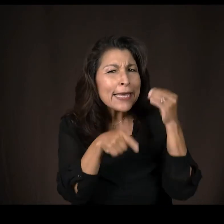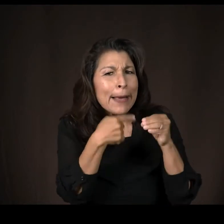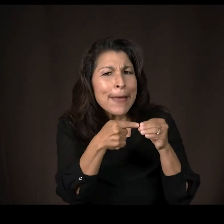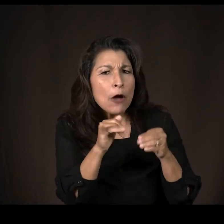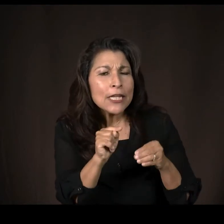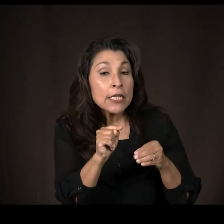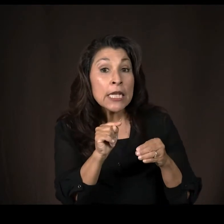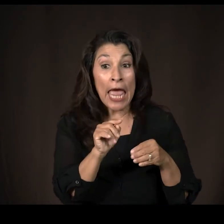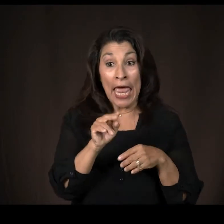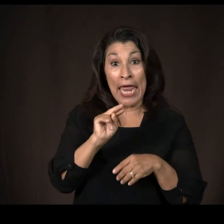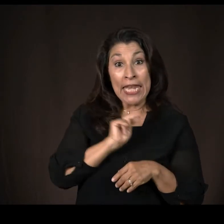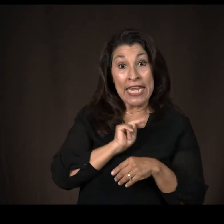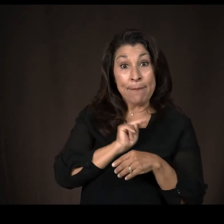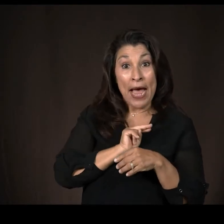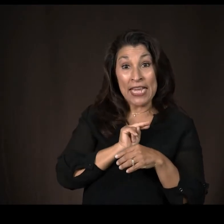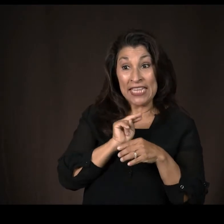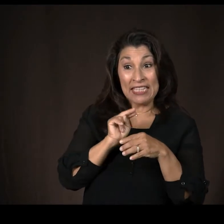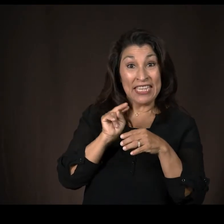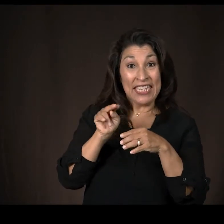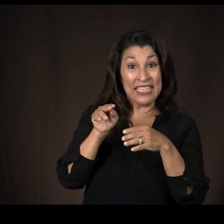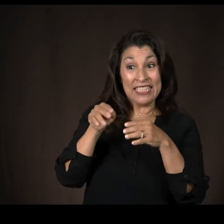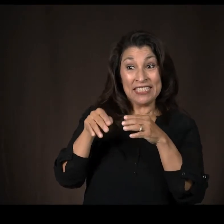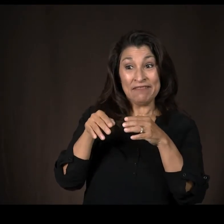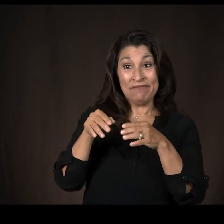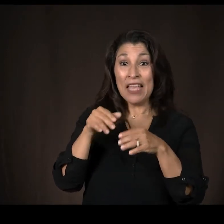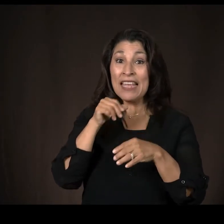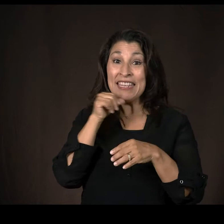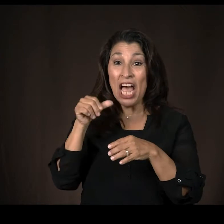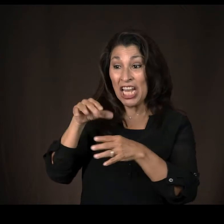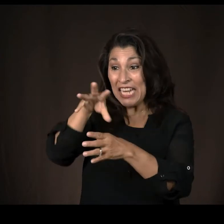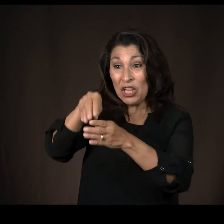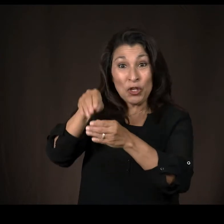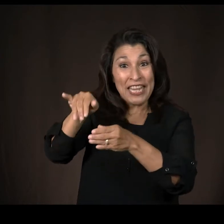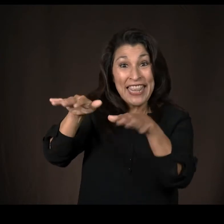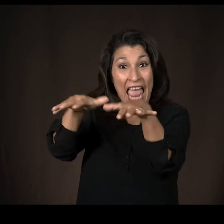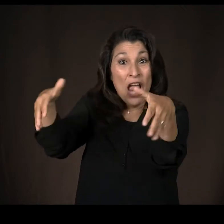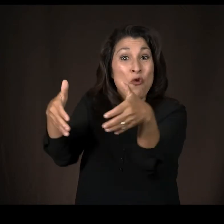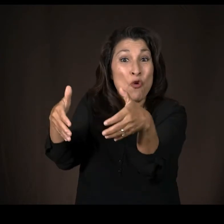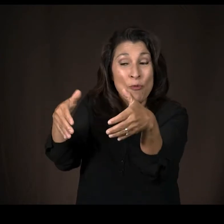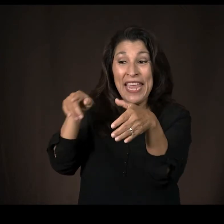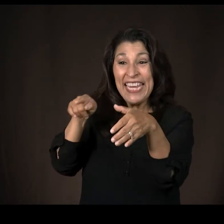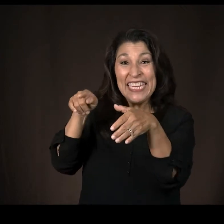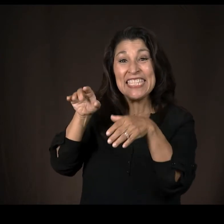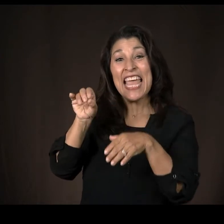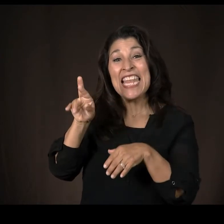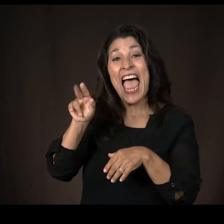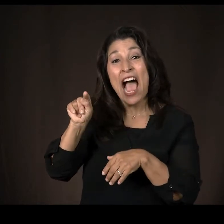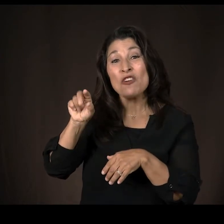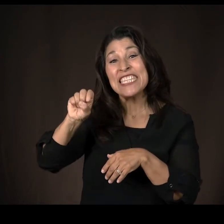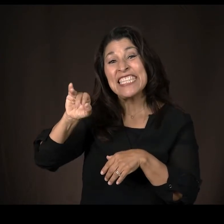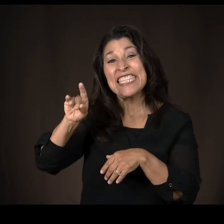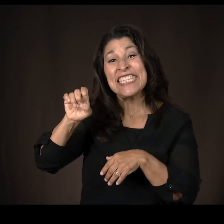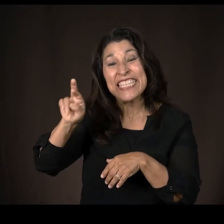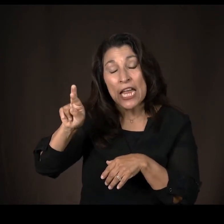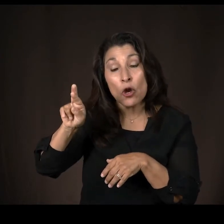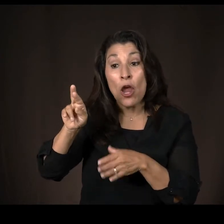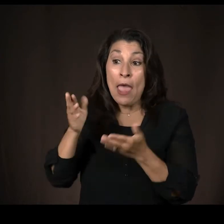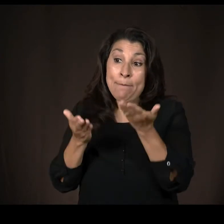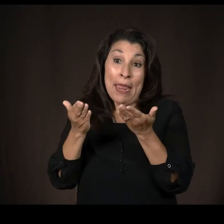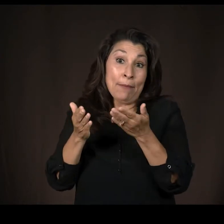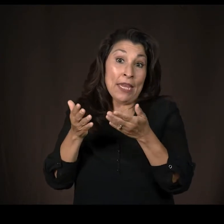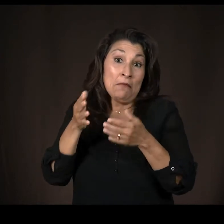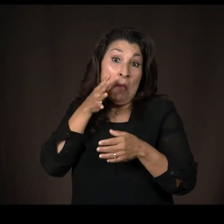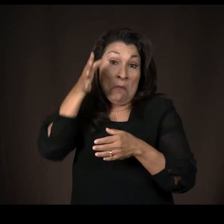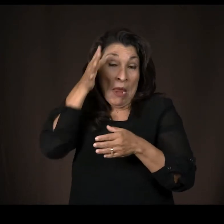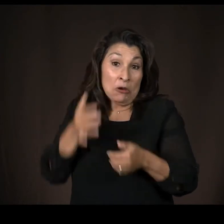Nehemiah is an outsider. He had never lived in Jerusalem. His parents had, probably, but he